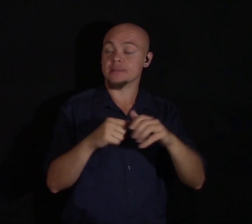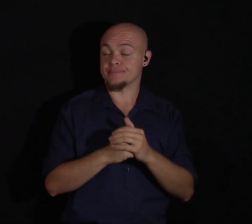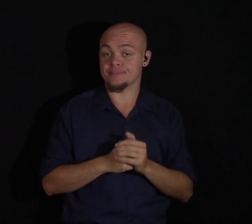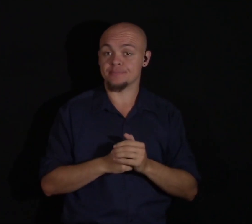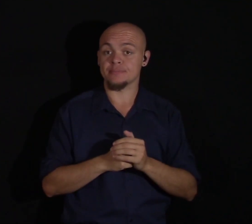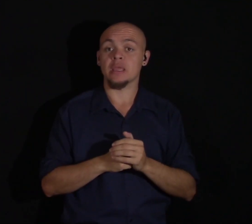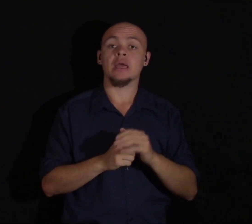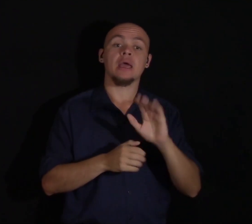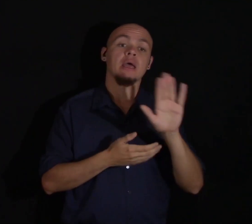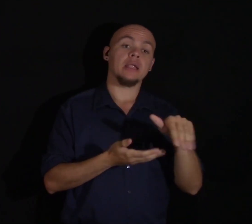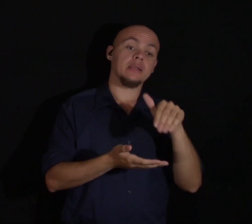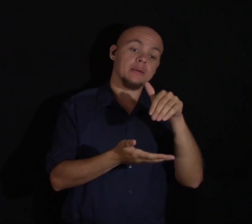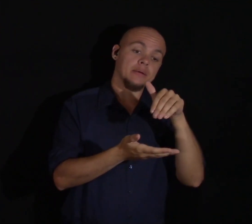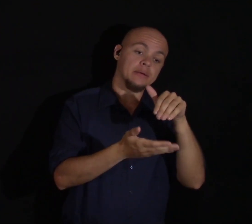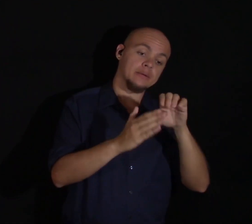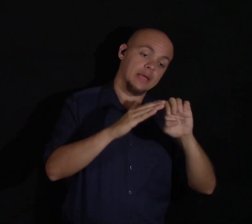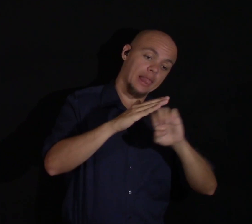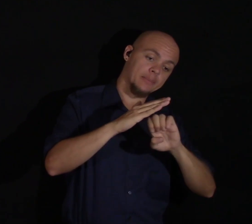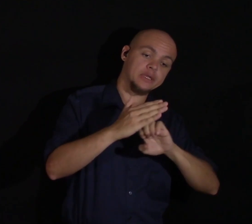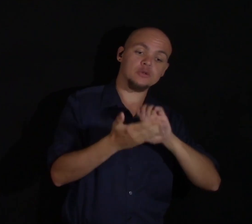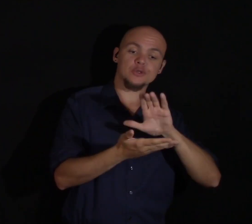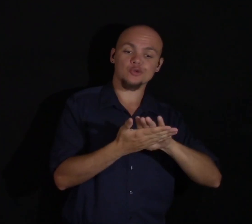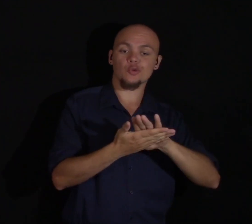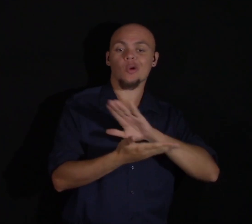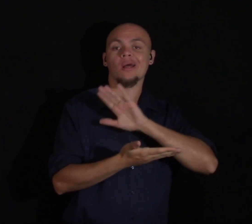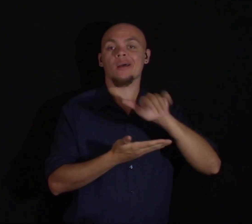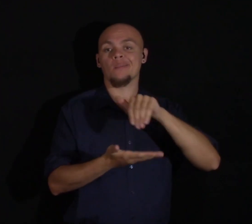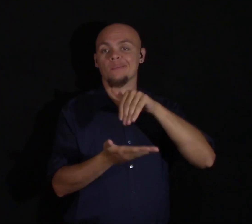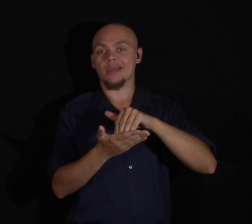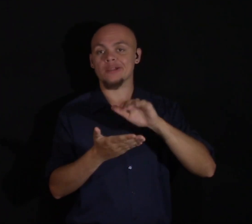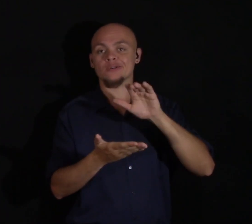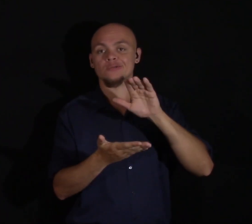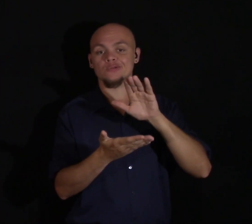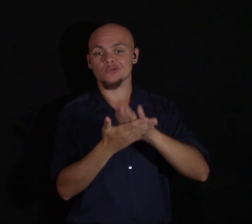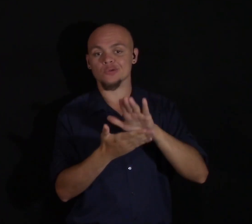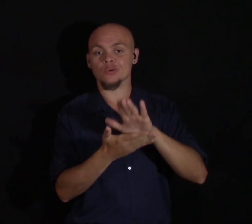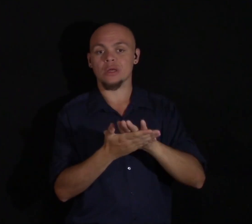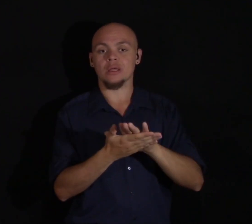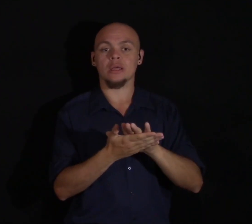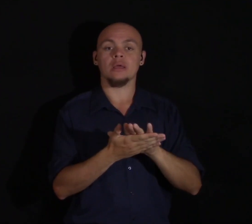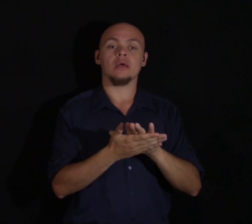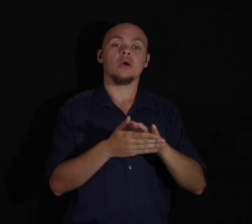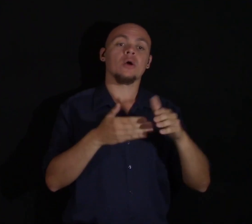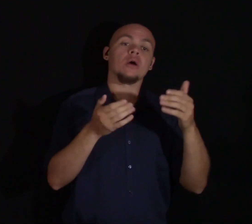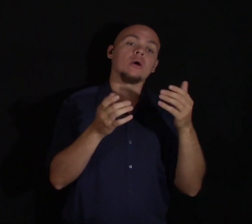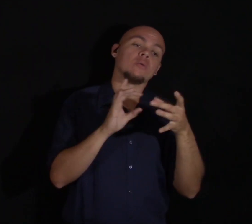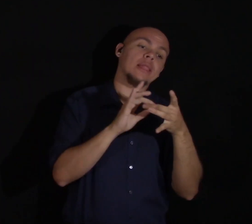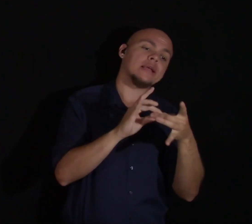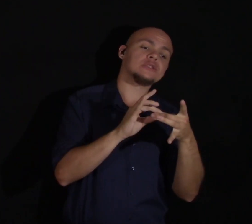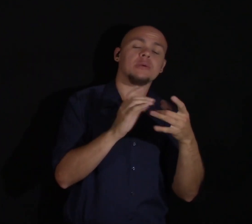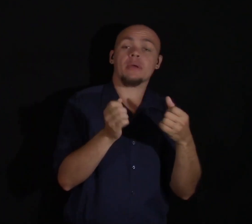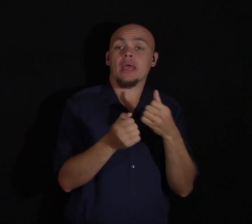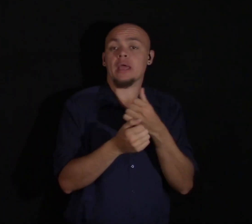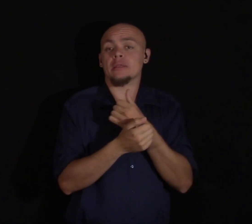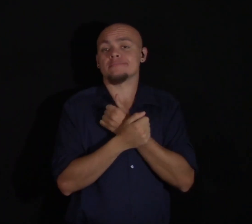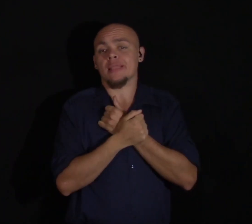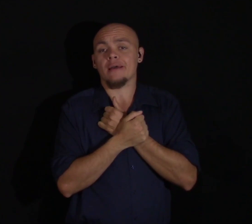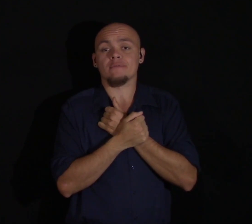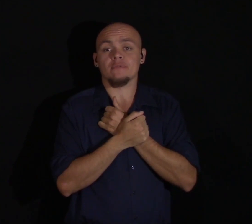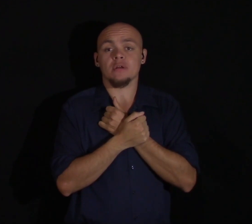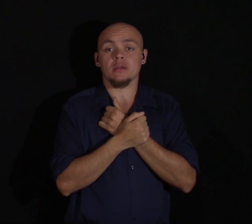school, we can start introducing romance and sexuality, because remember, we have to reach them before they